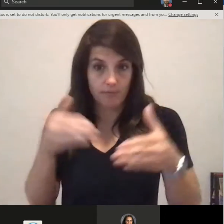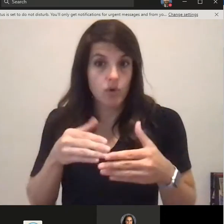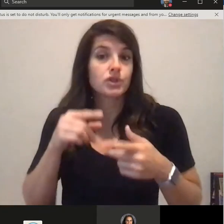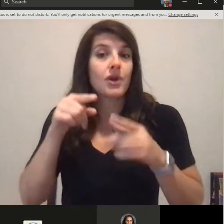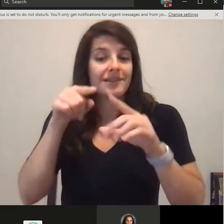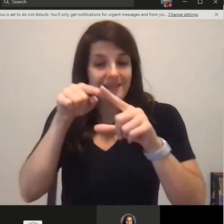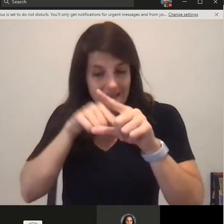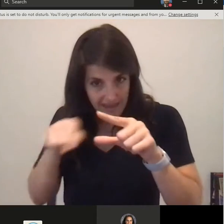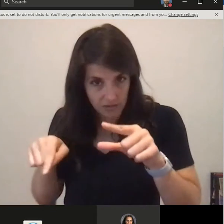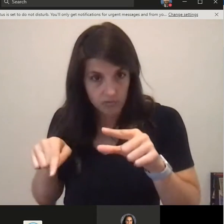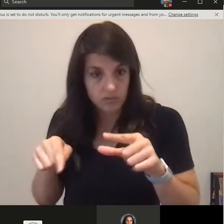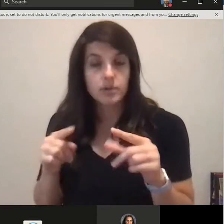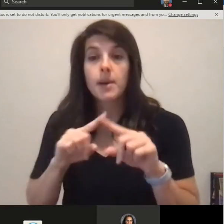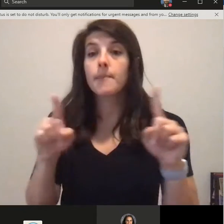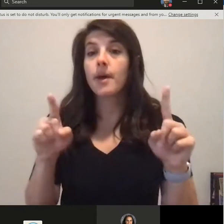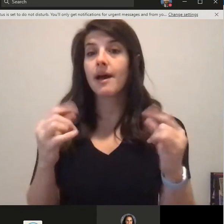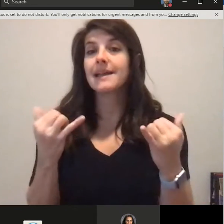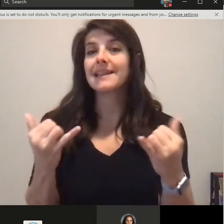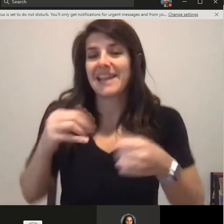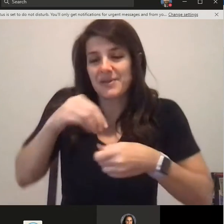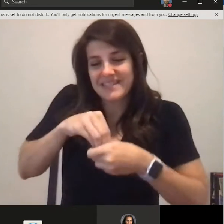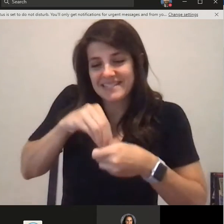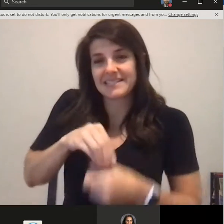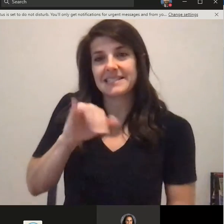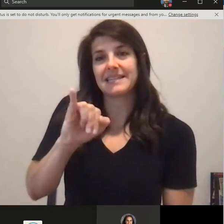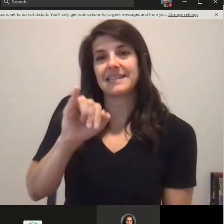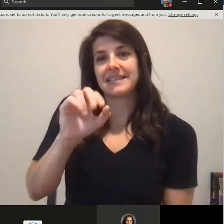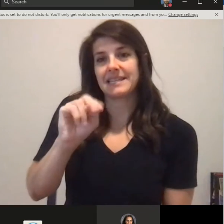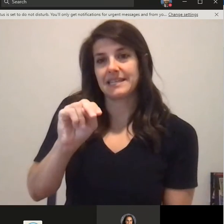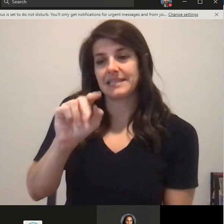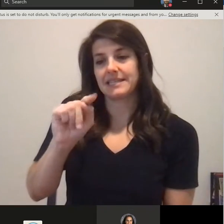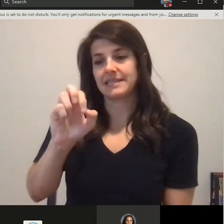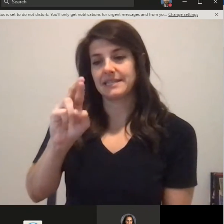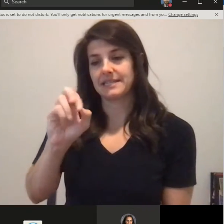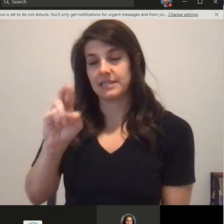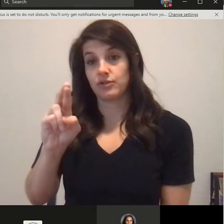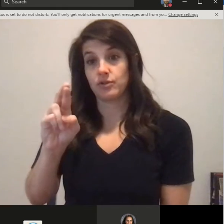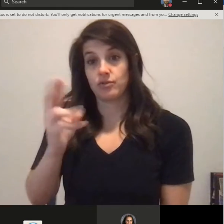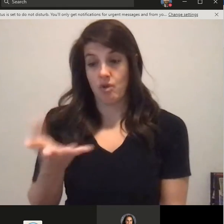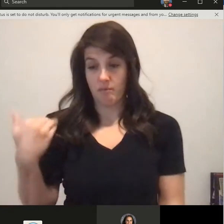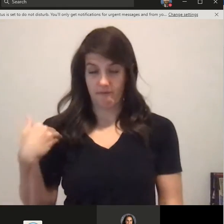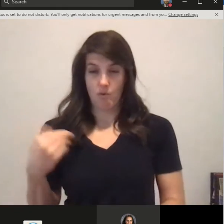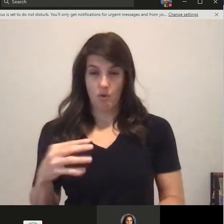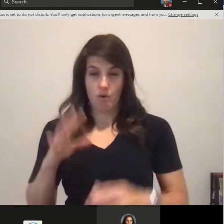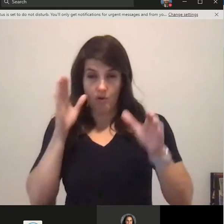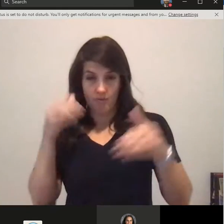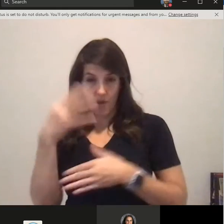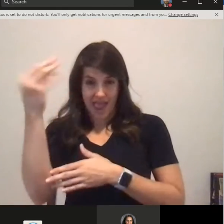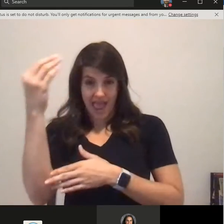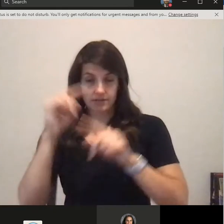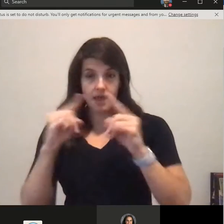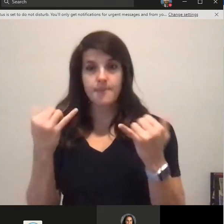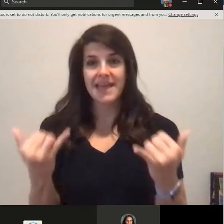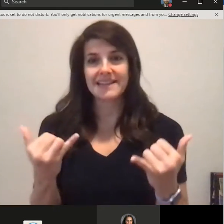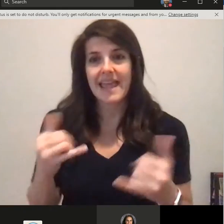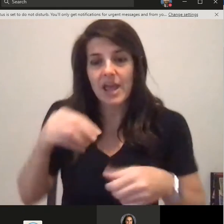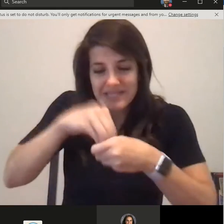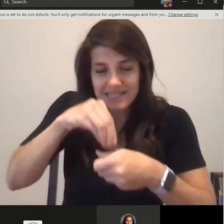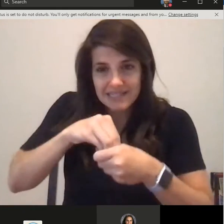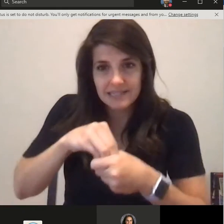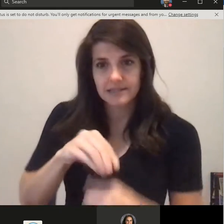at the interior now. So before we were looking at the outside of the parallel lines. Now we're looking inside of the parallel lines, the